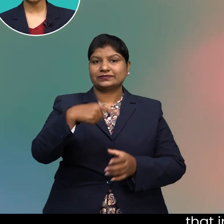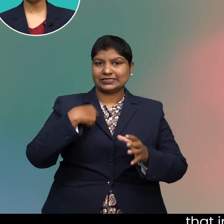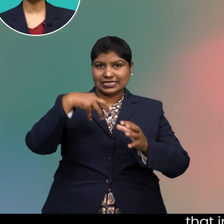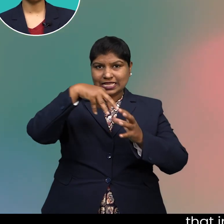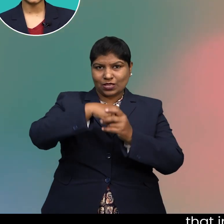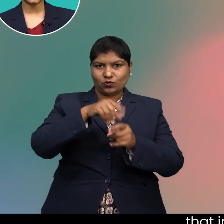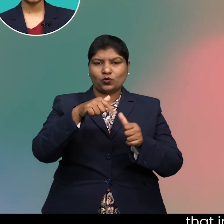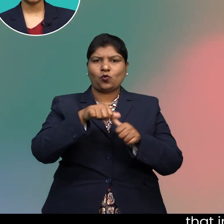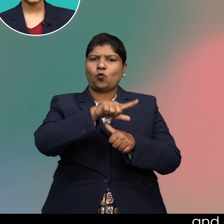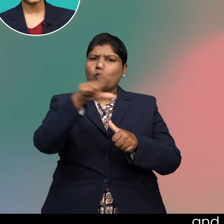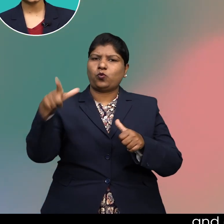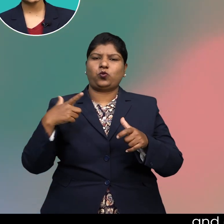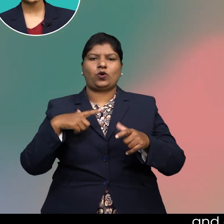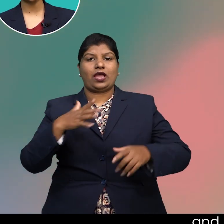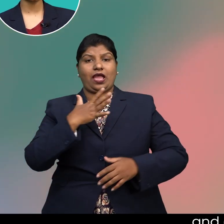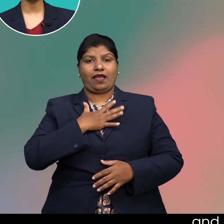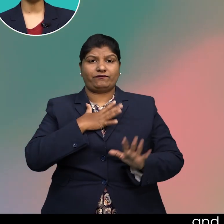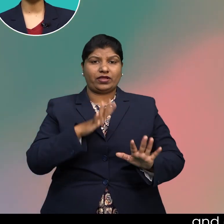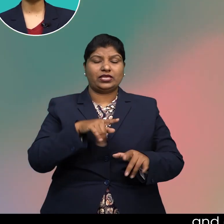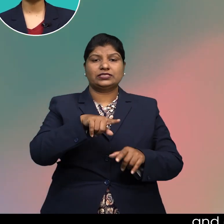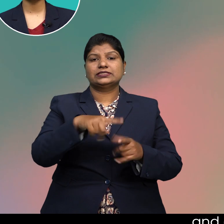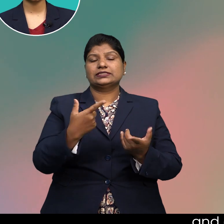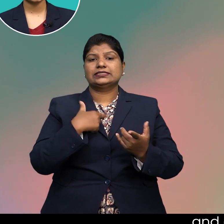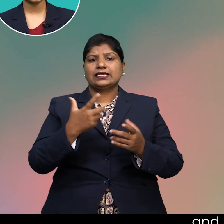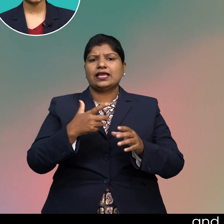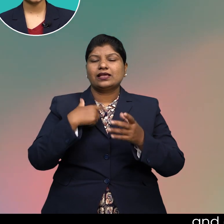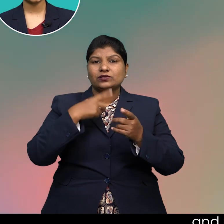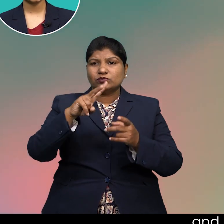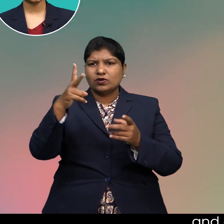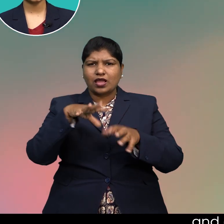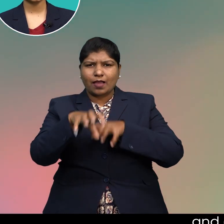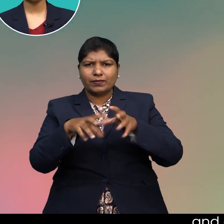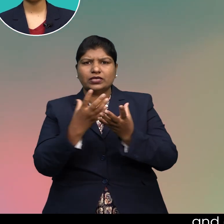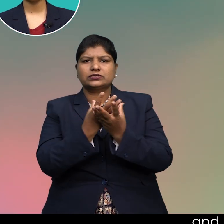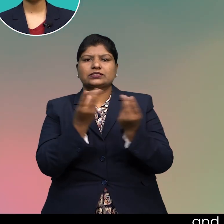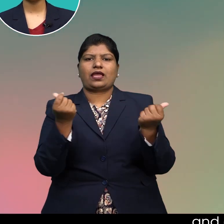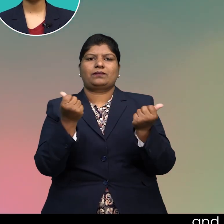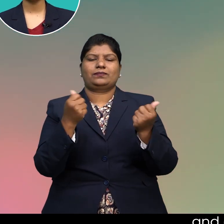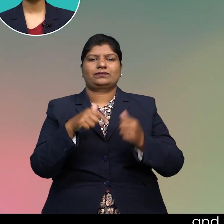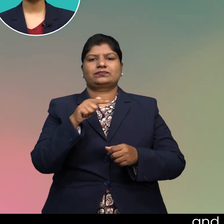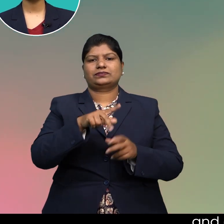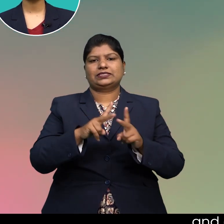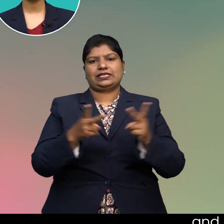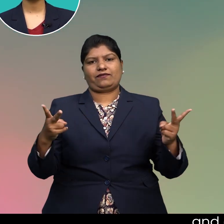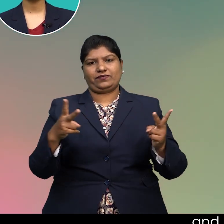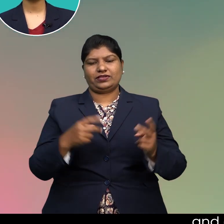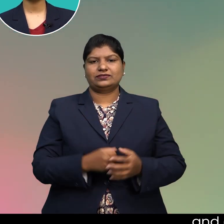nutrition, behavior, habitat, etc.